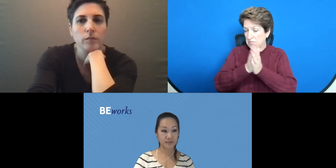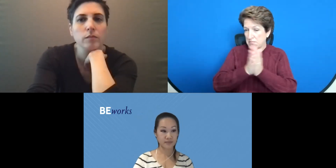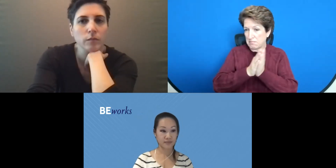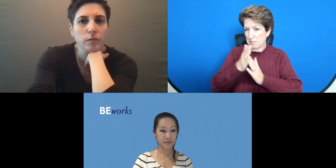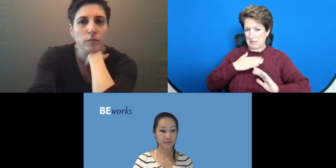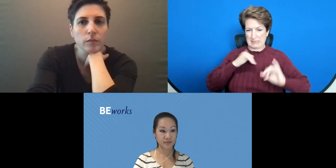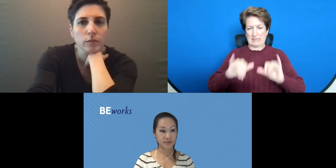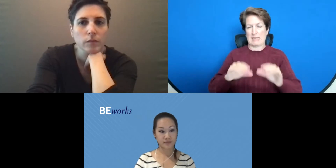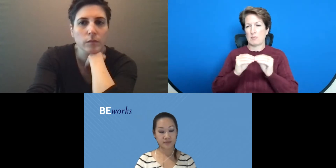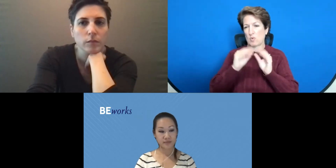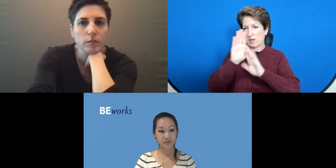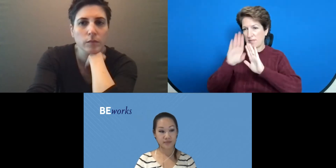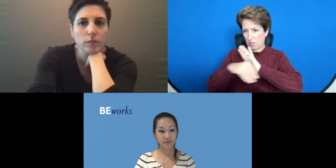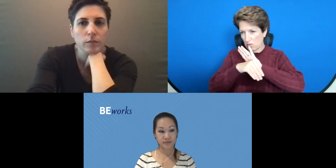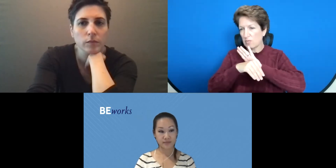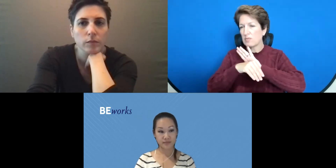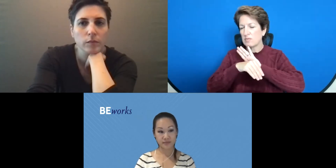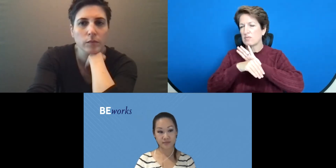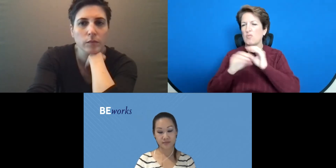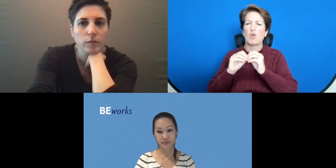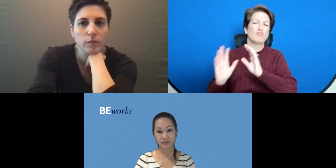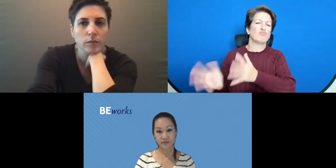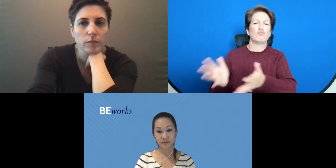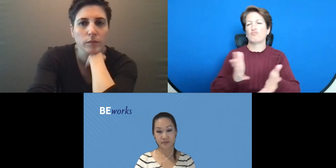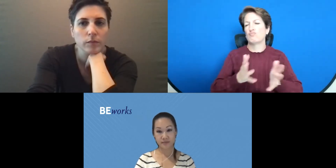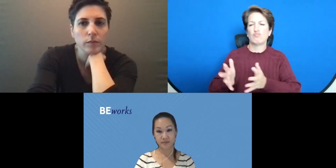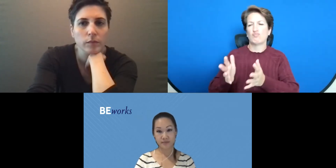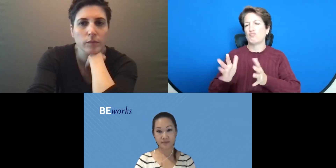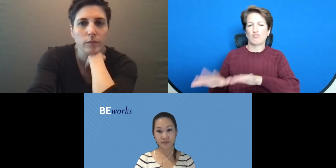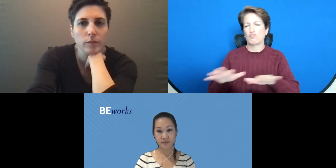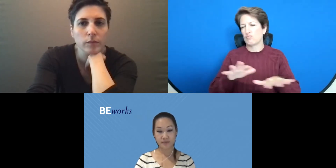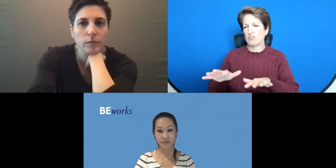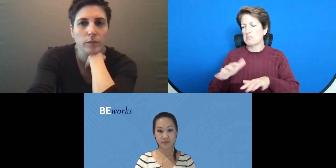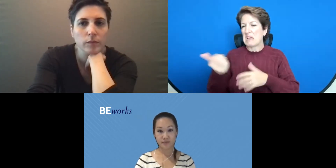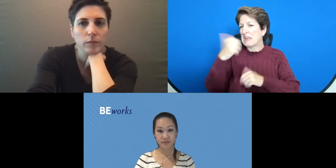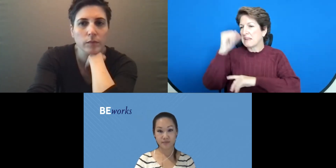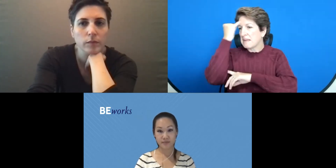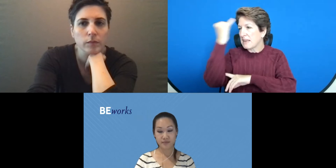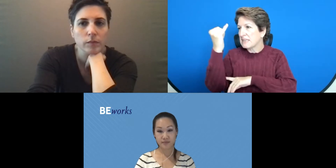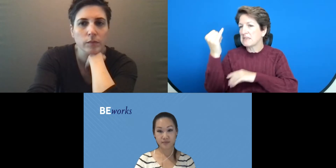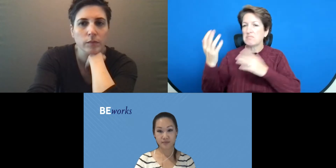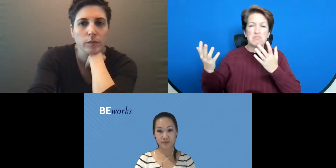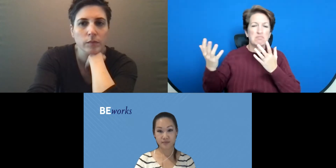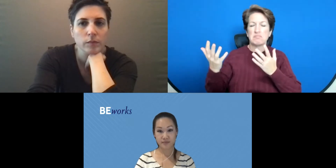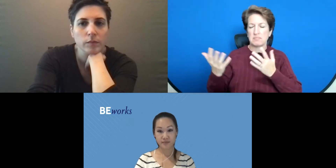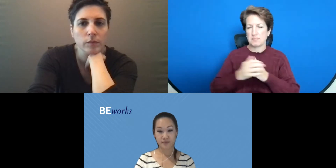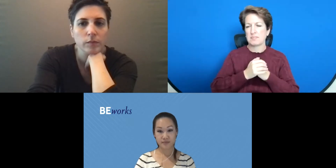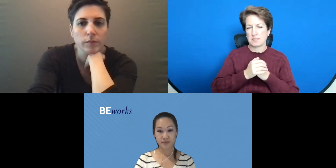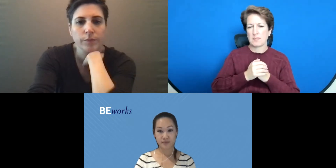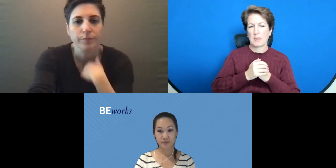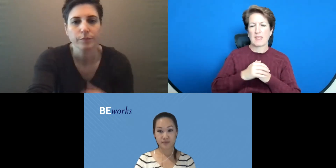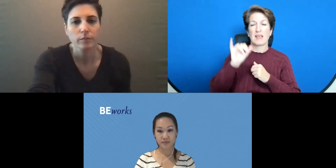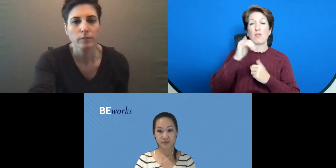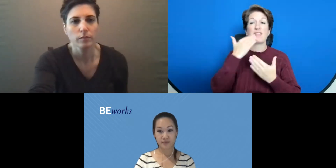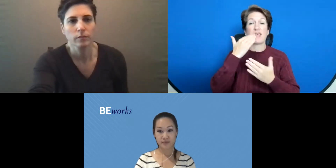an hour and just informally share with us any more ideas that you might have. And very special thank you to all of you who did fill out